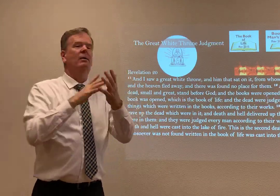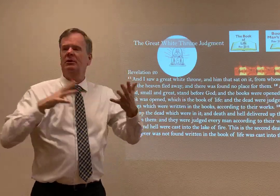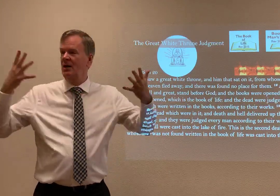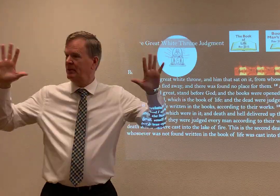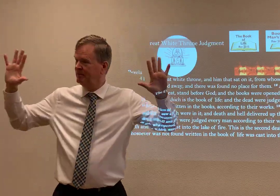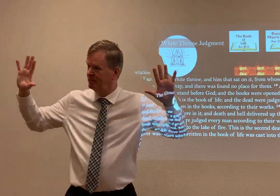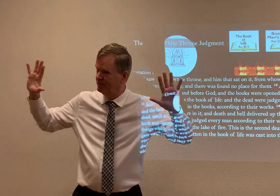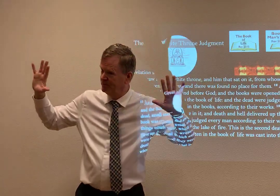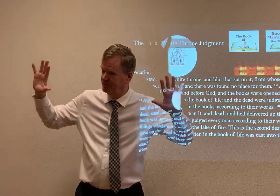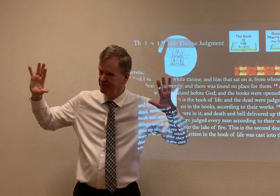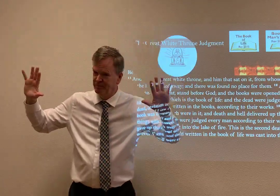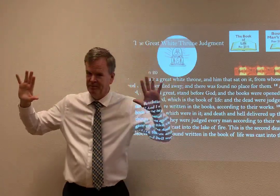Awesome. All right, we done?